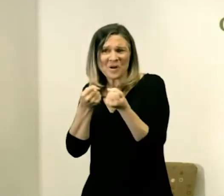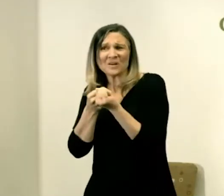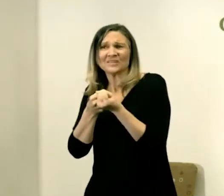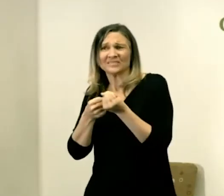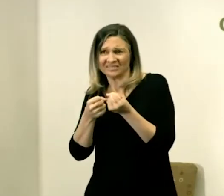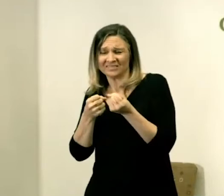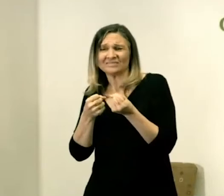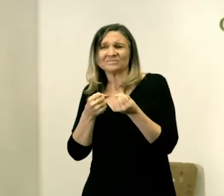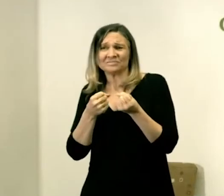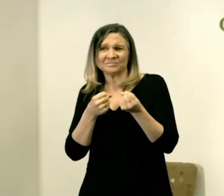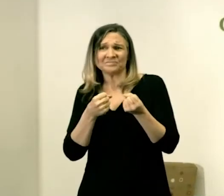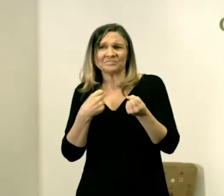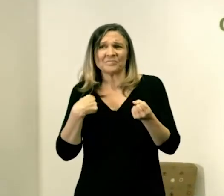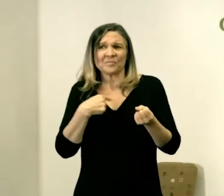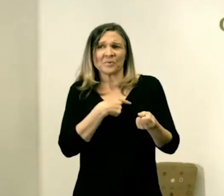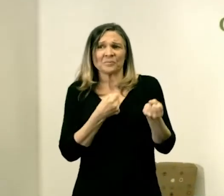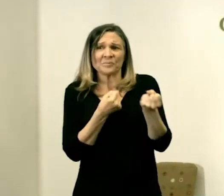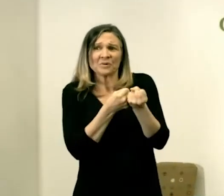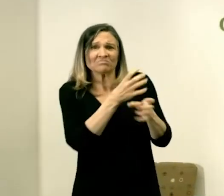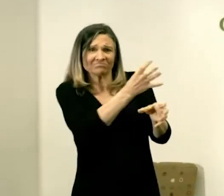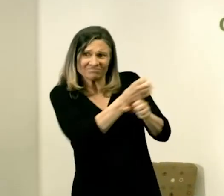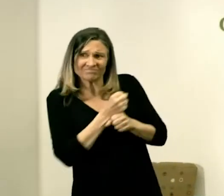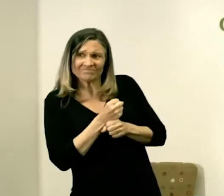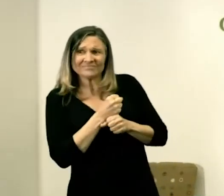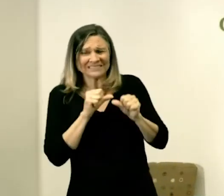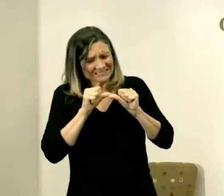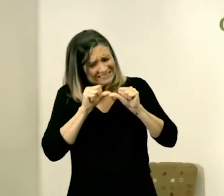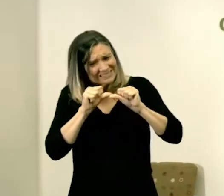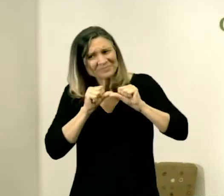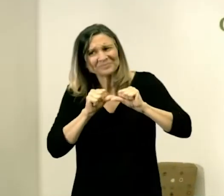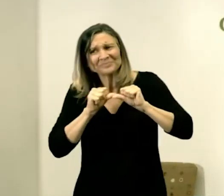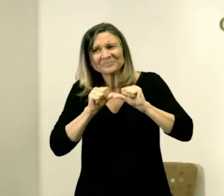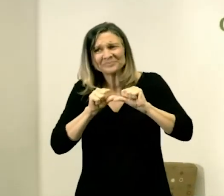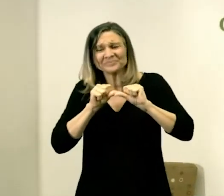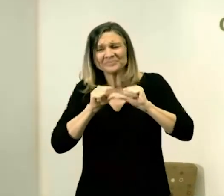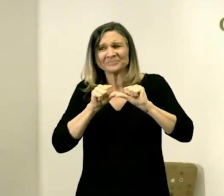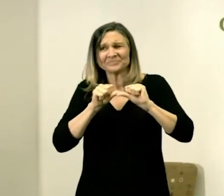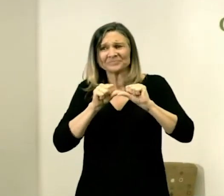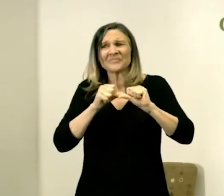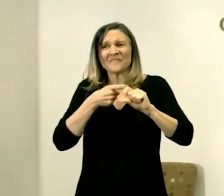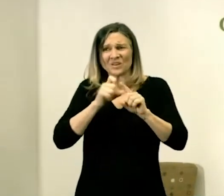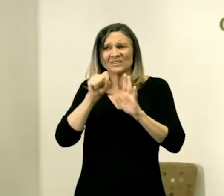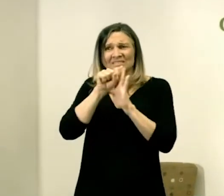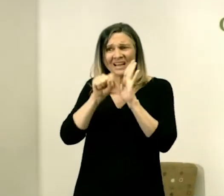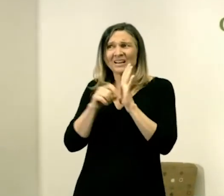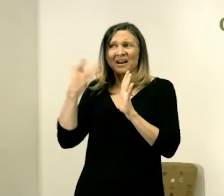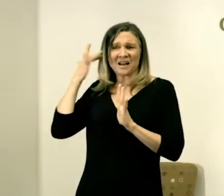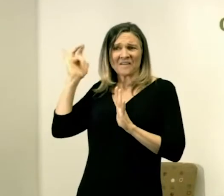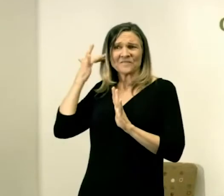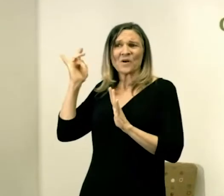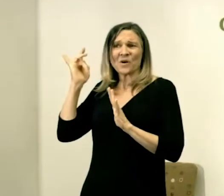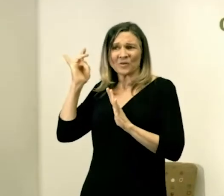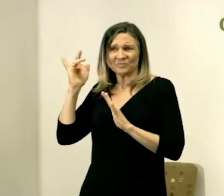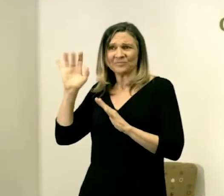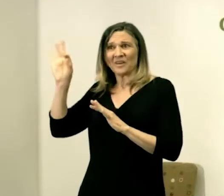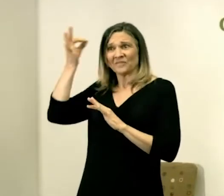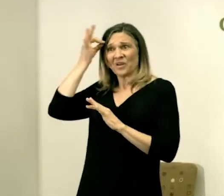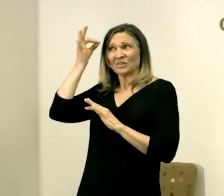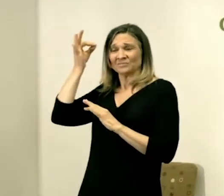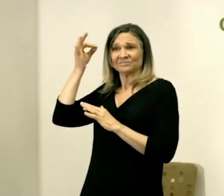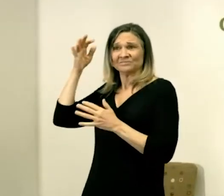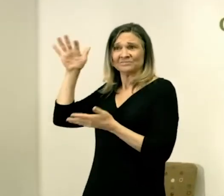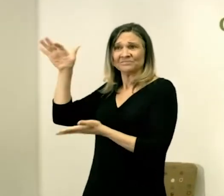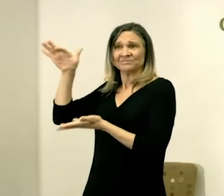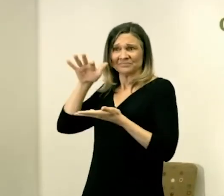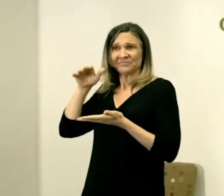The support that we have received continuously from the state of California and from the federal government has